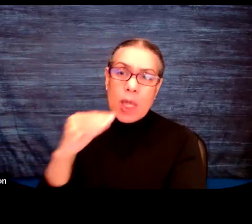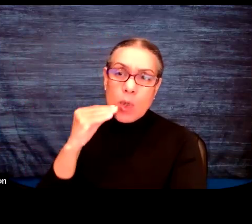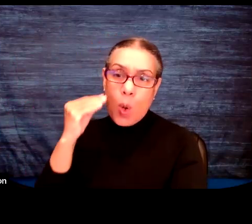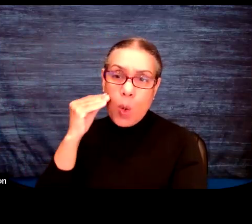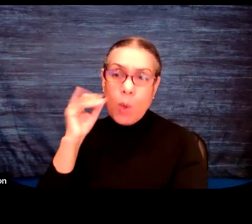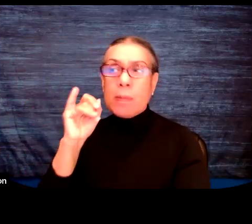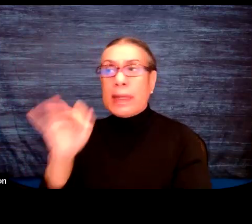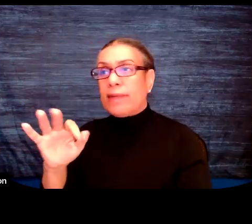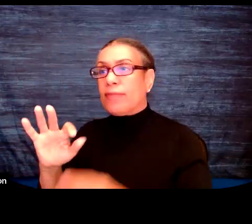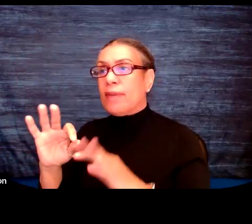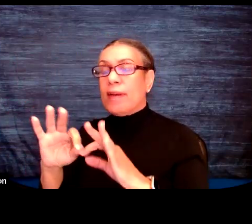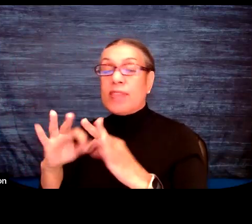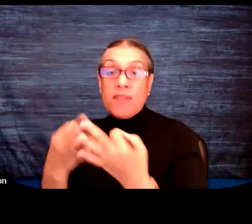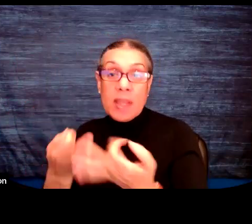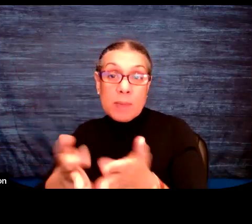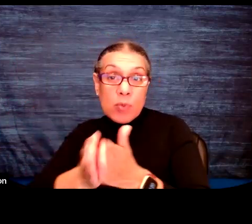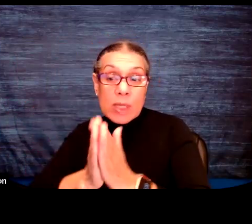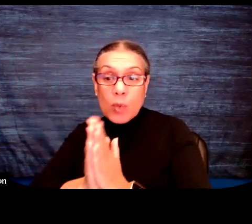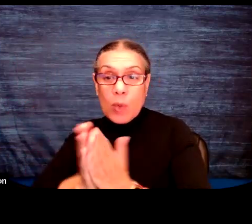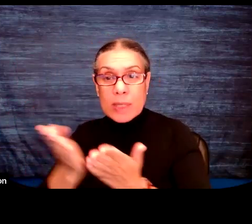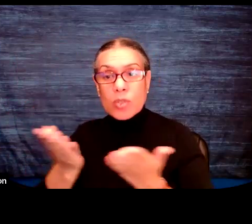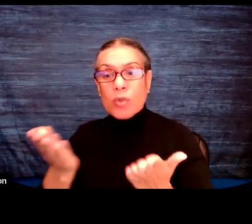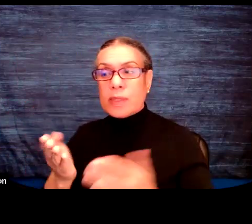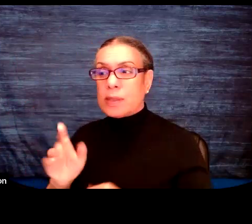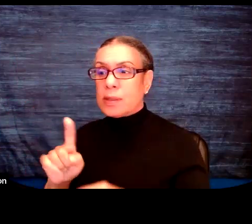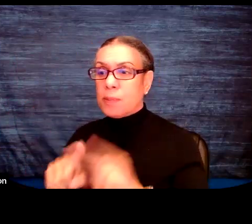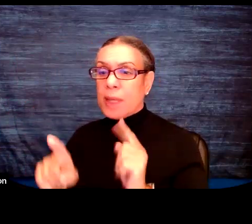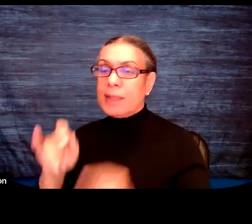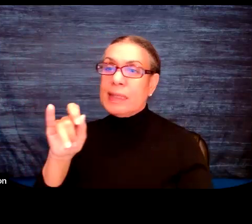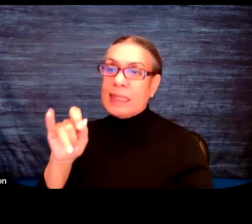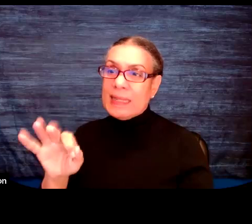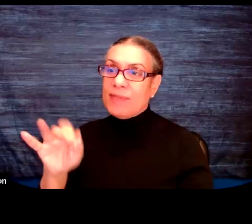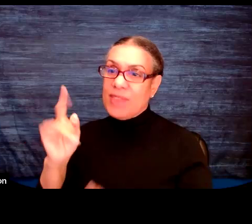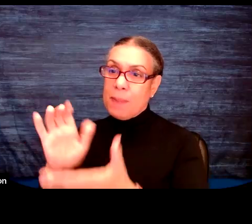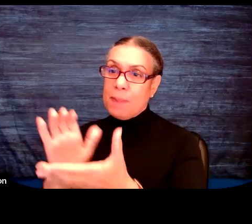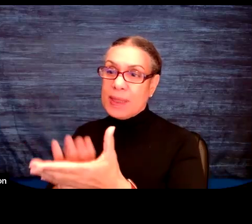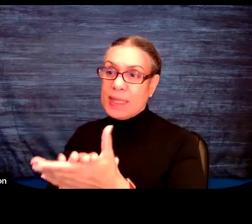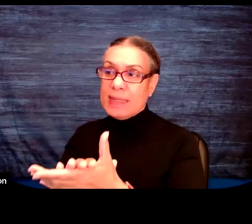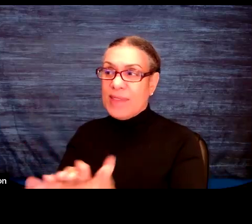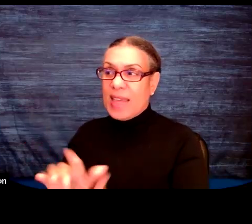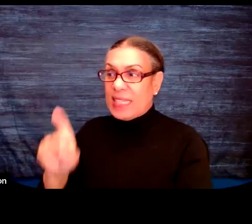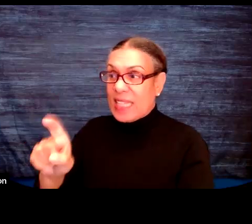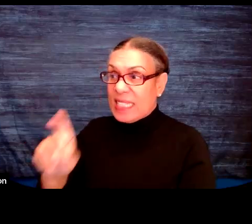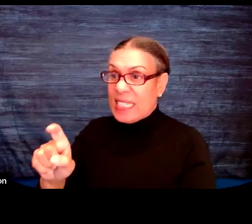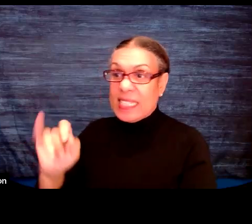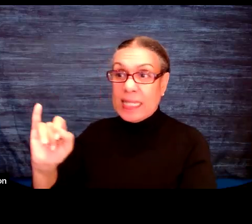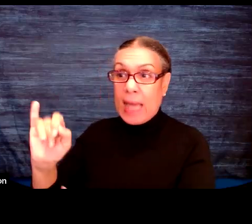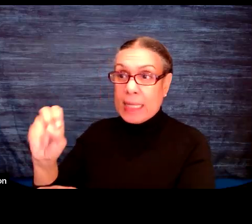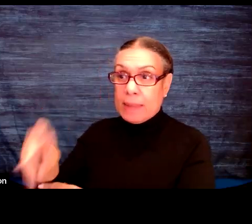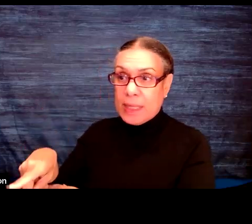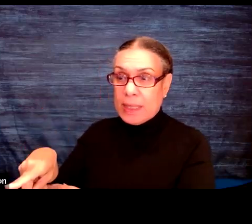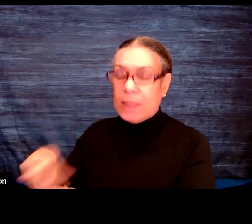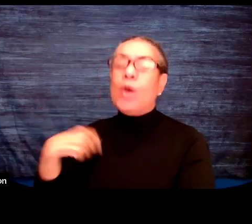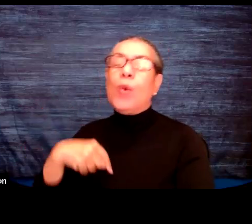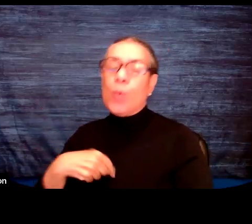either sometimes a family could request services, but if there's believed to be a need, then there's a process that,